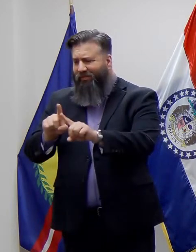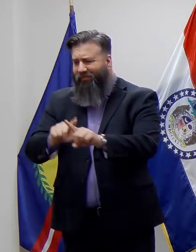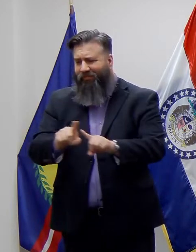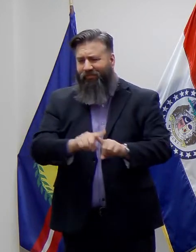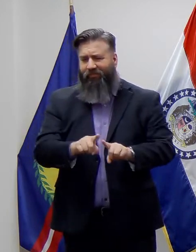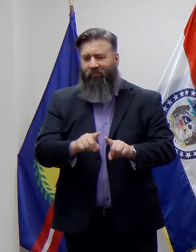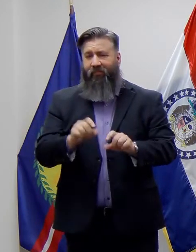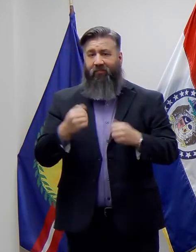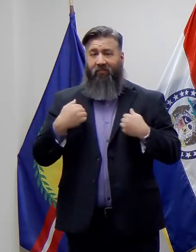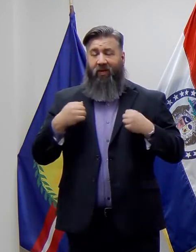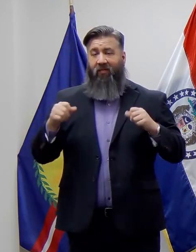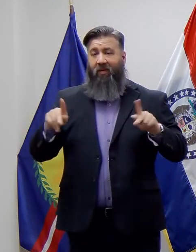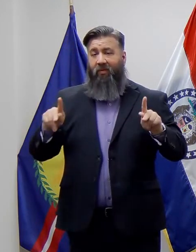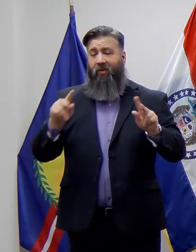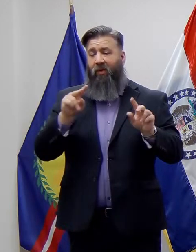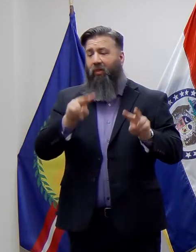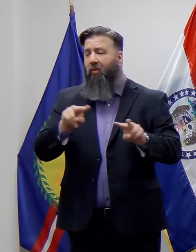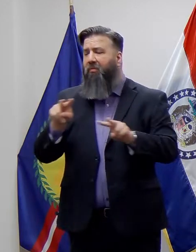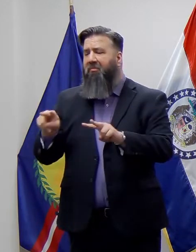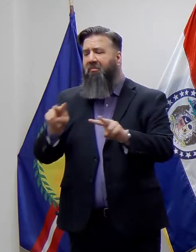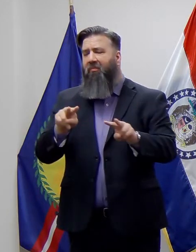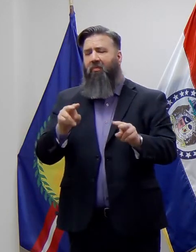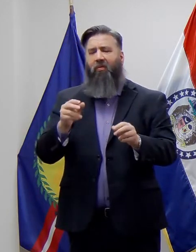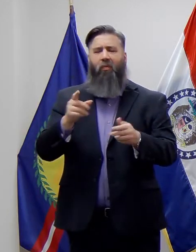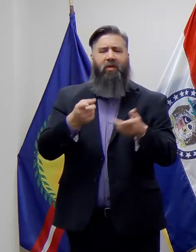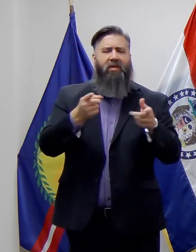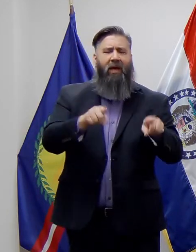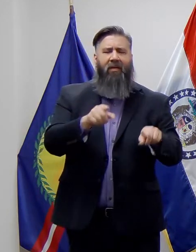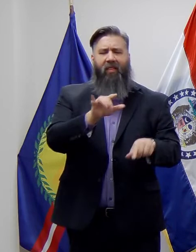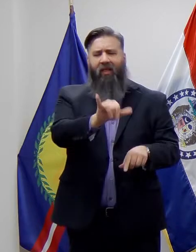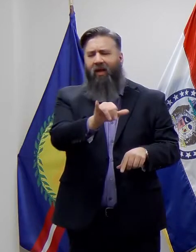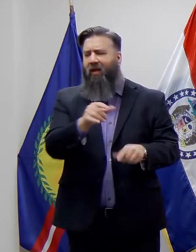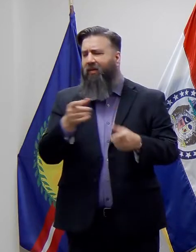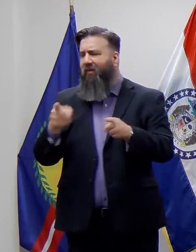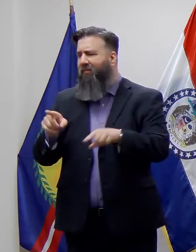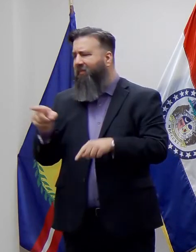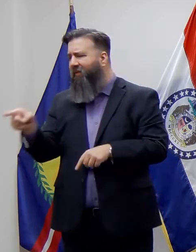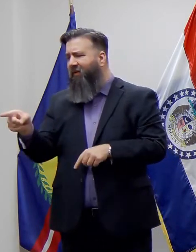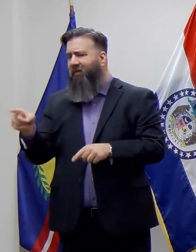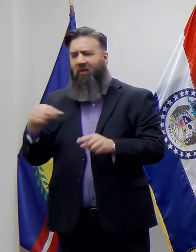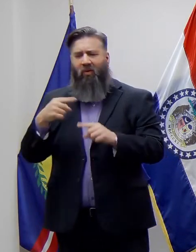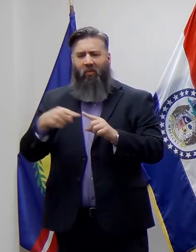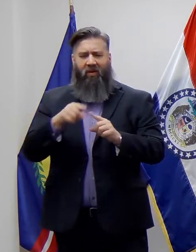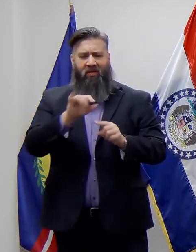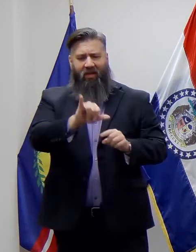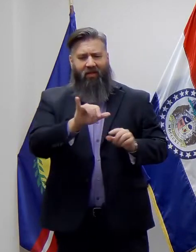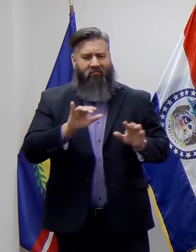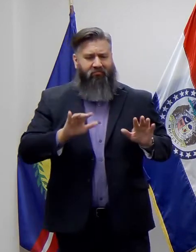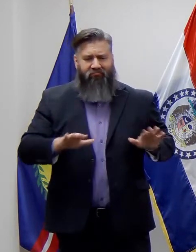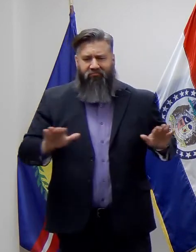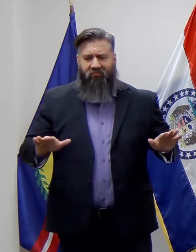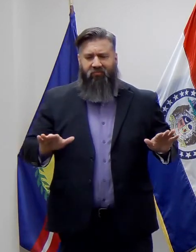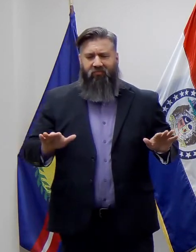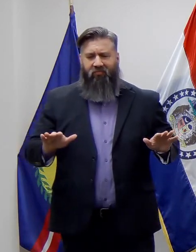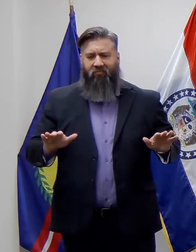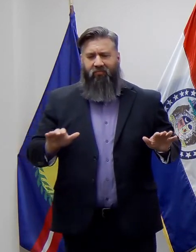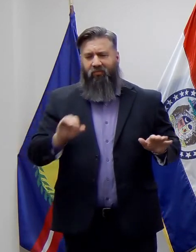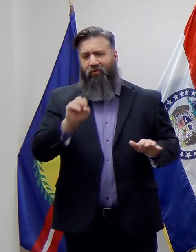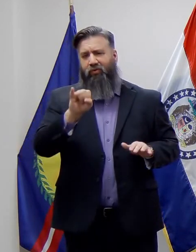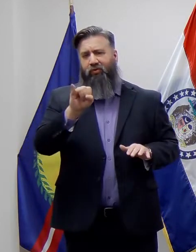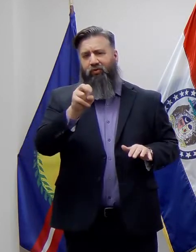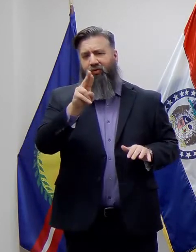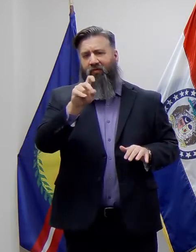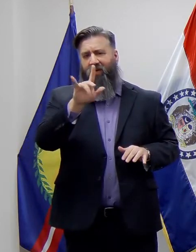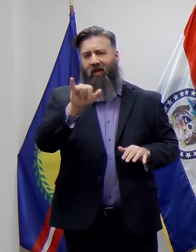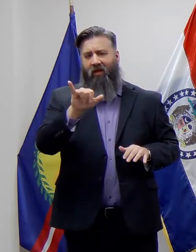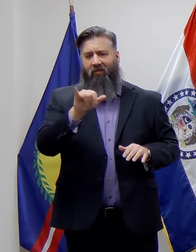look at each case and say, what's happening in this case, and when should this juvenile be